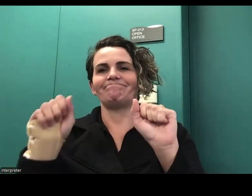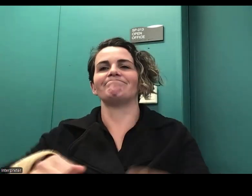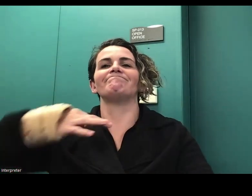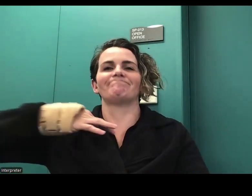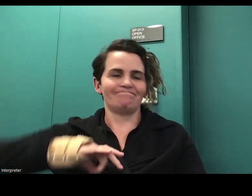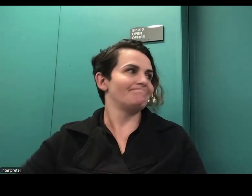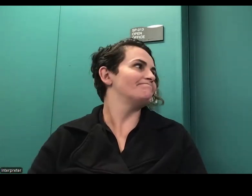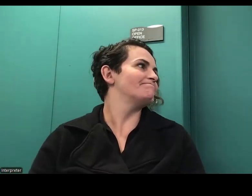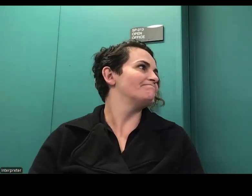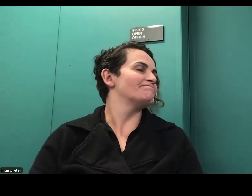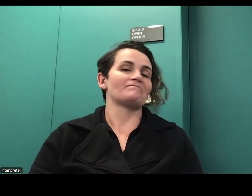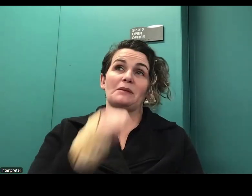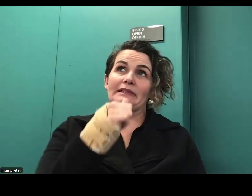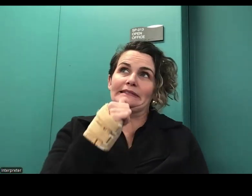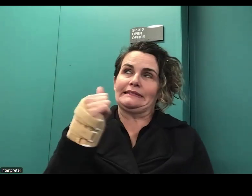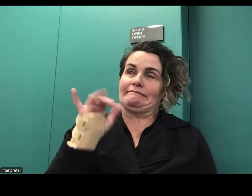don't deny that.